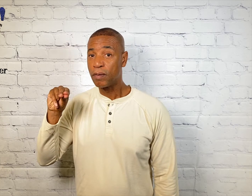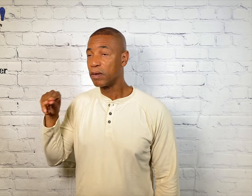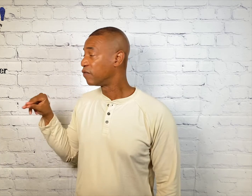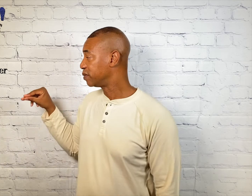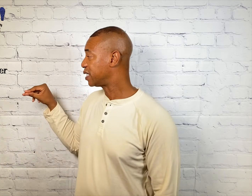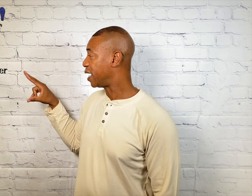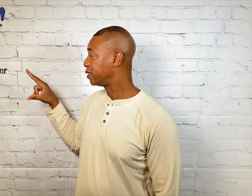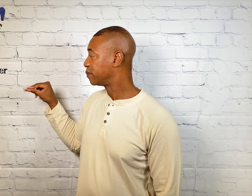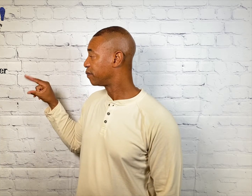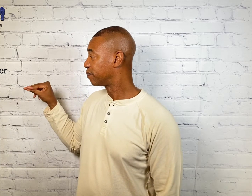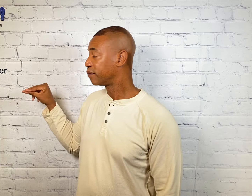From the side.